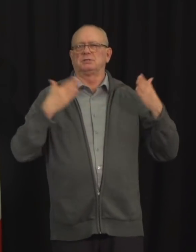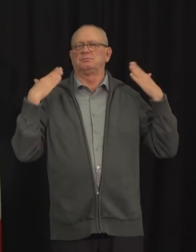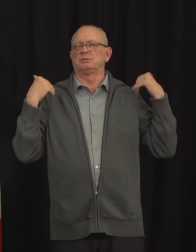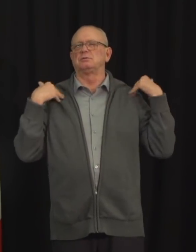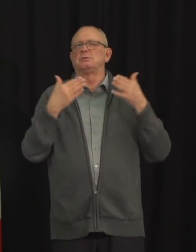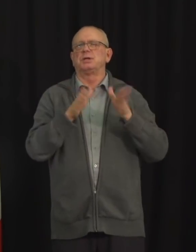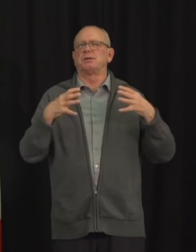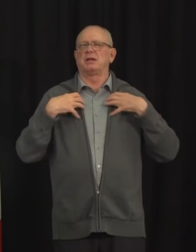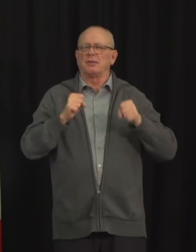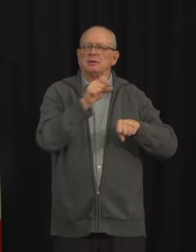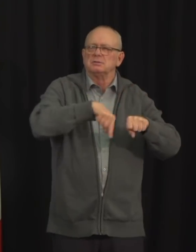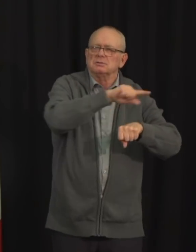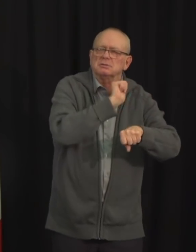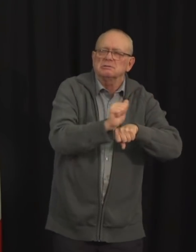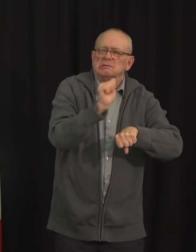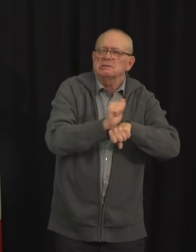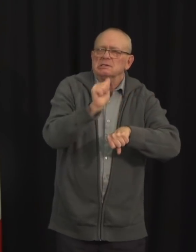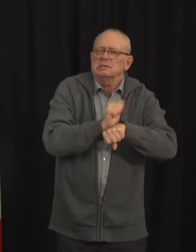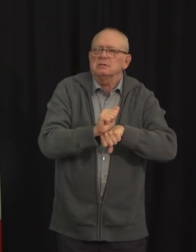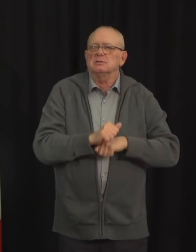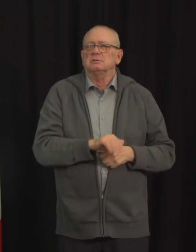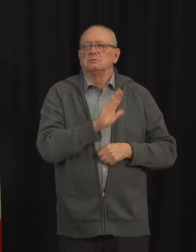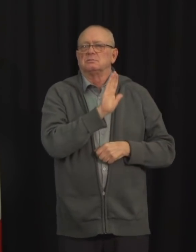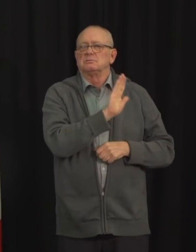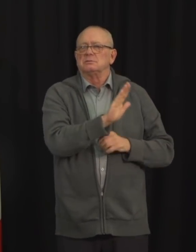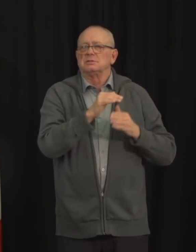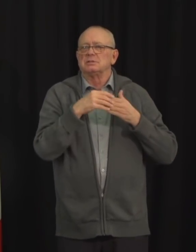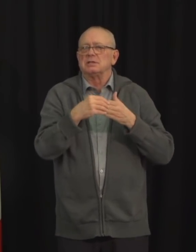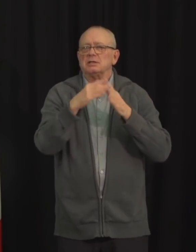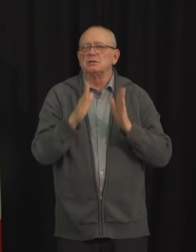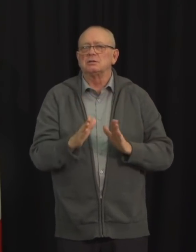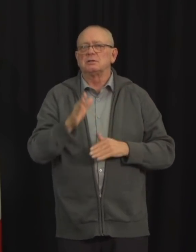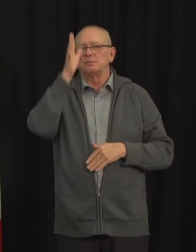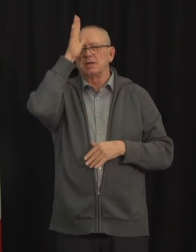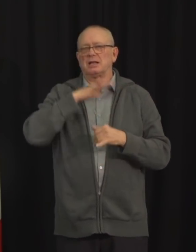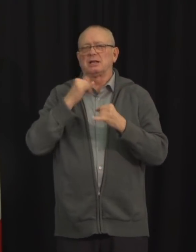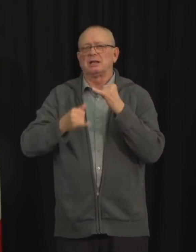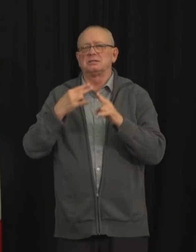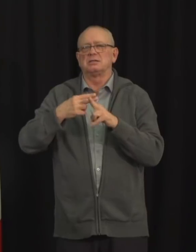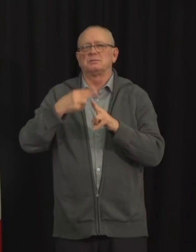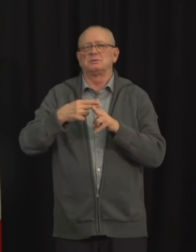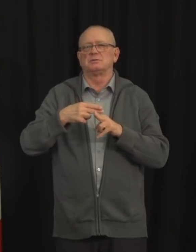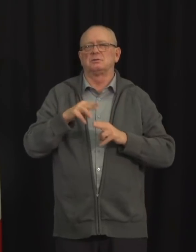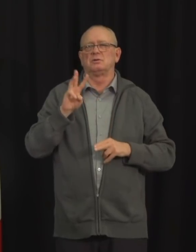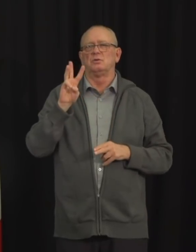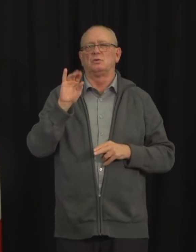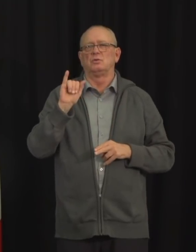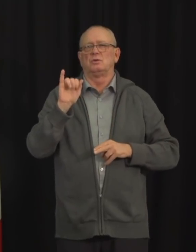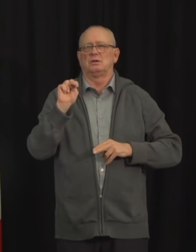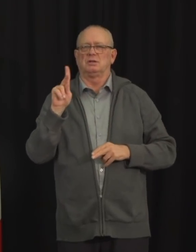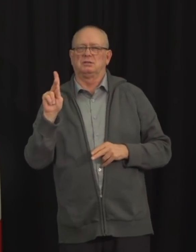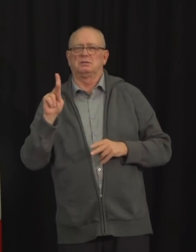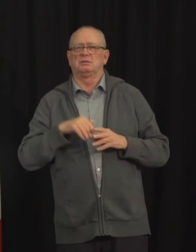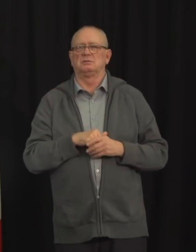Leader General Paul Winnick. This early distribution is an important step in our continued fight against COVID.